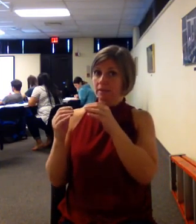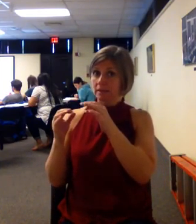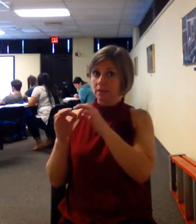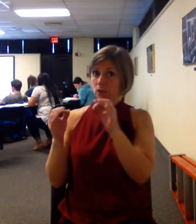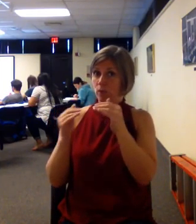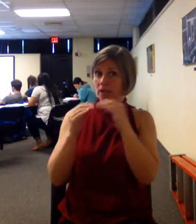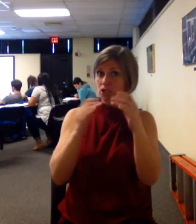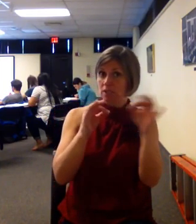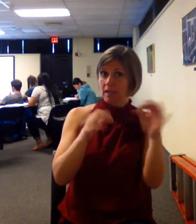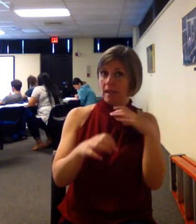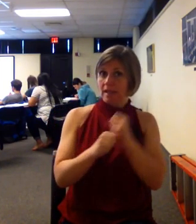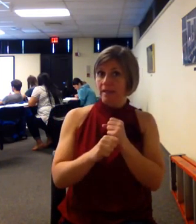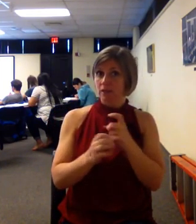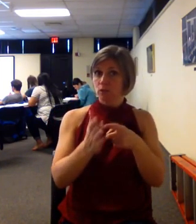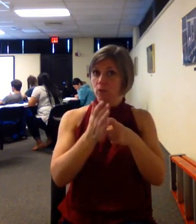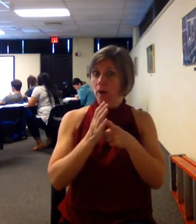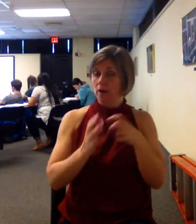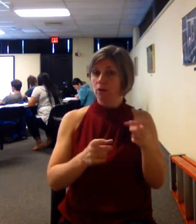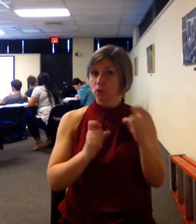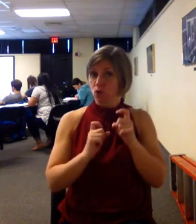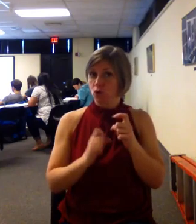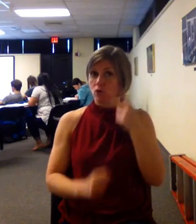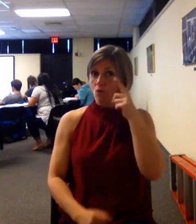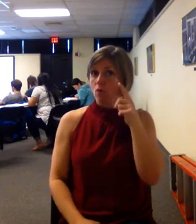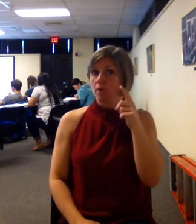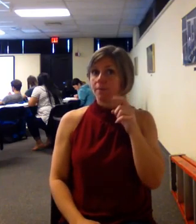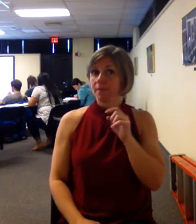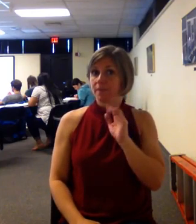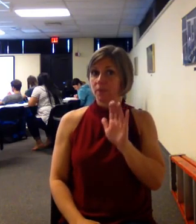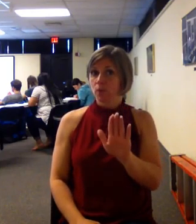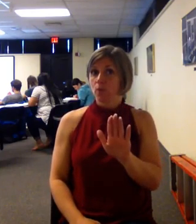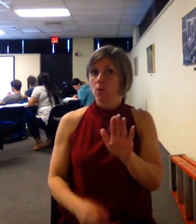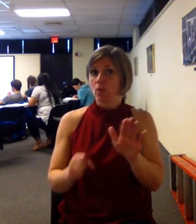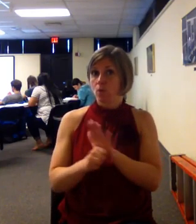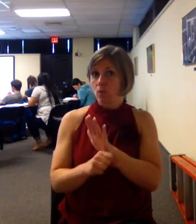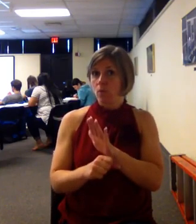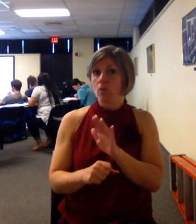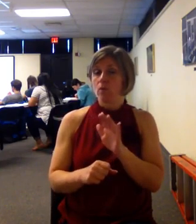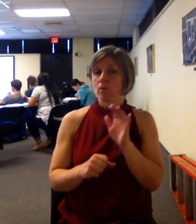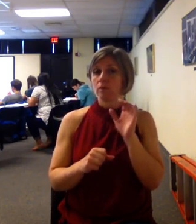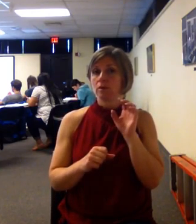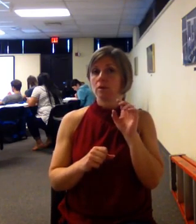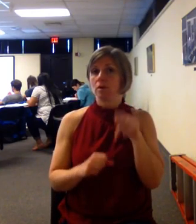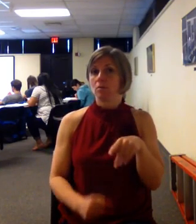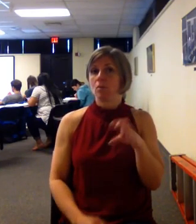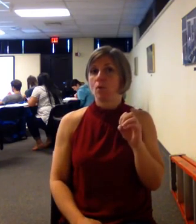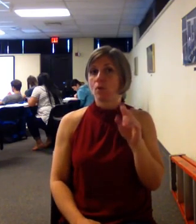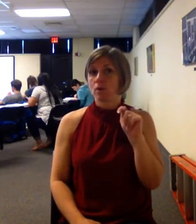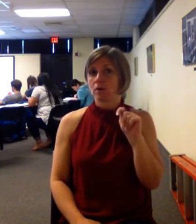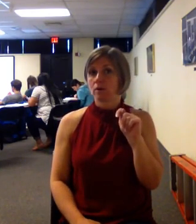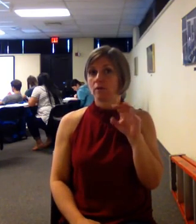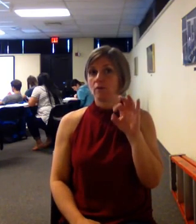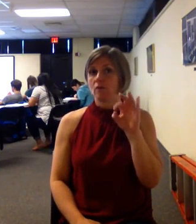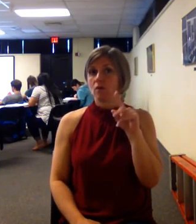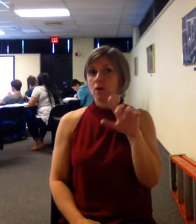get a required rate of return for your whole portfolio. Again, each individual investment is going to have to